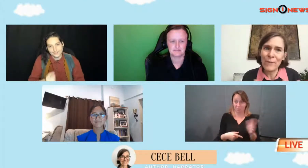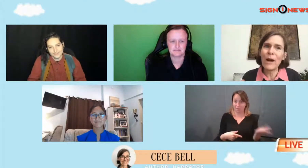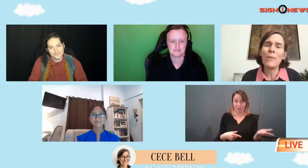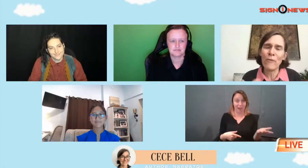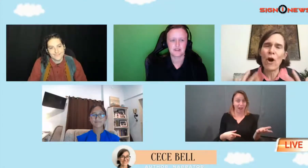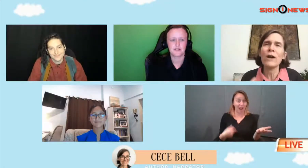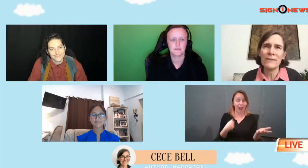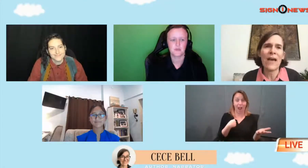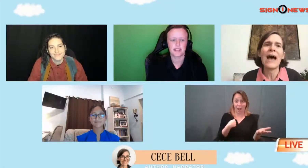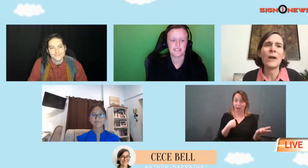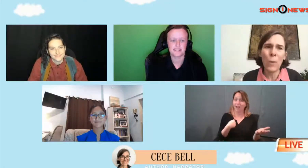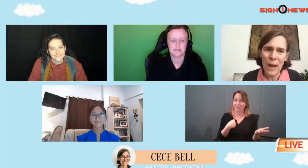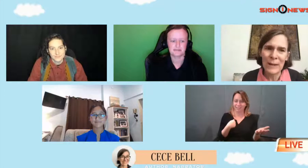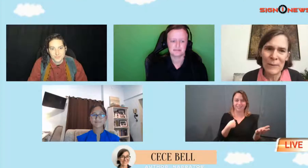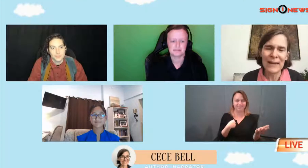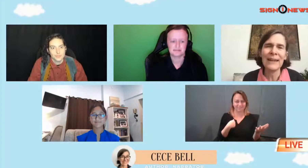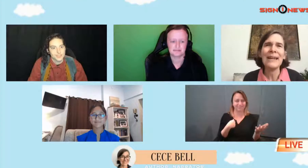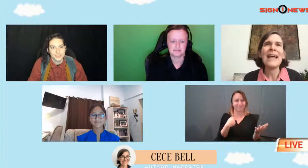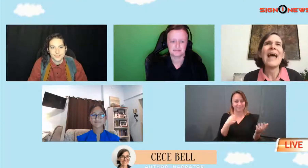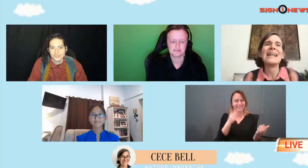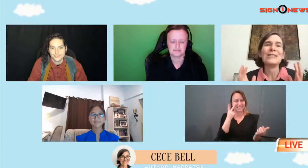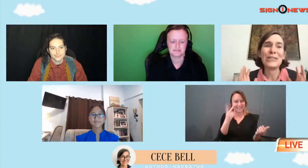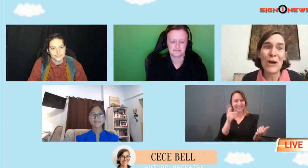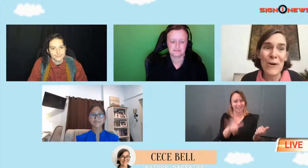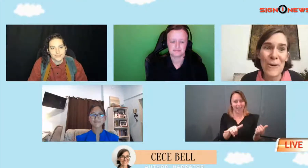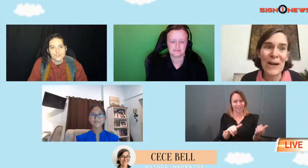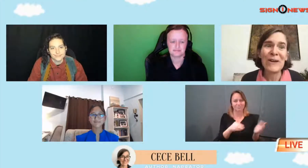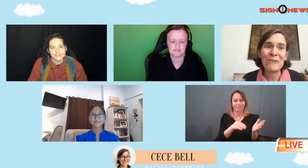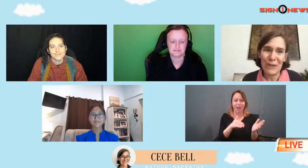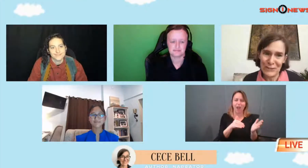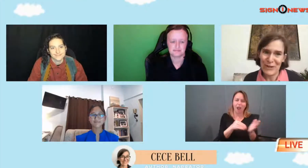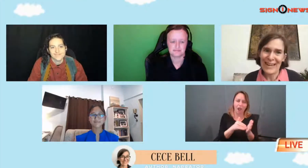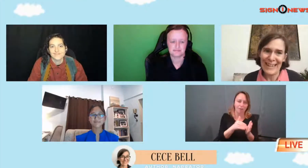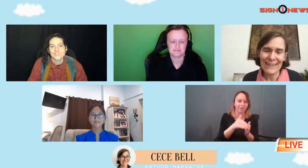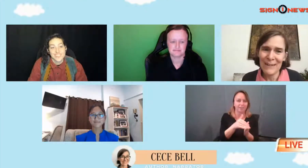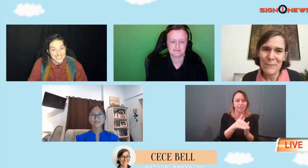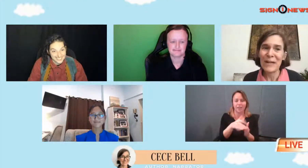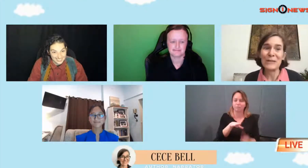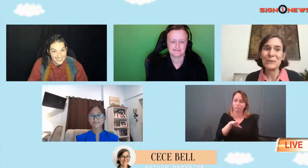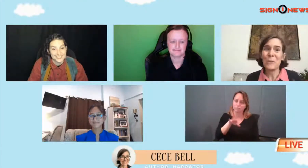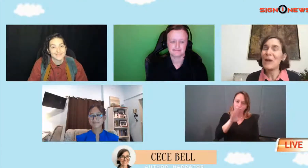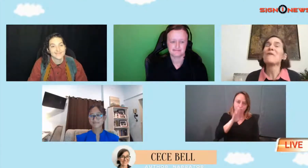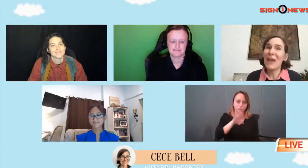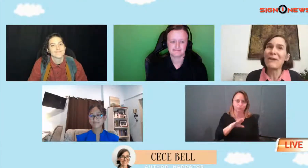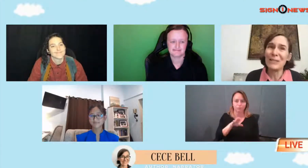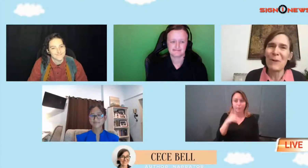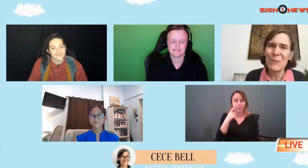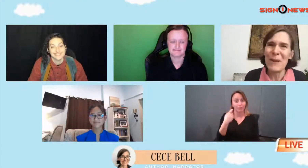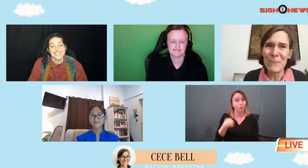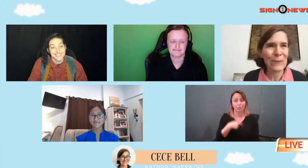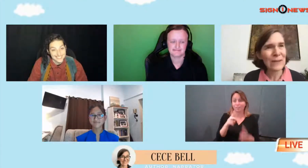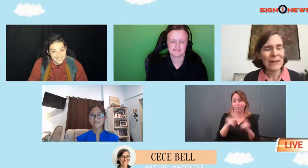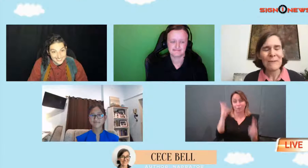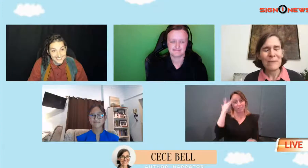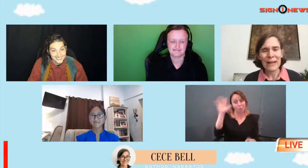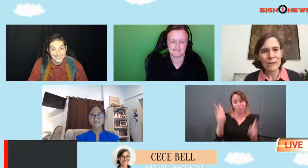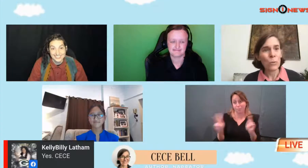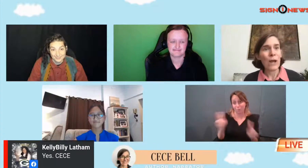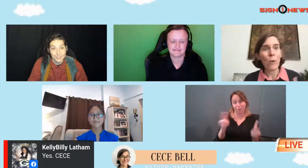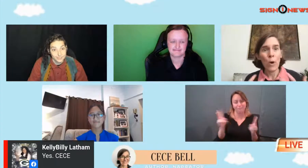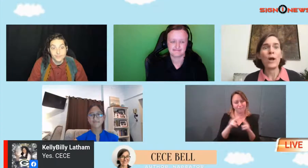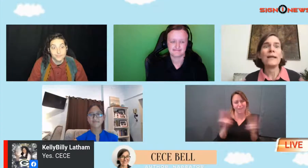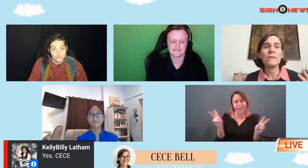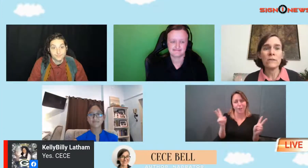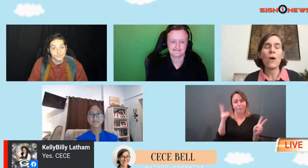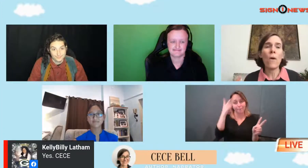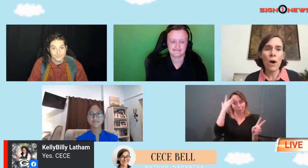come across that quite a bit, and it's so frustrating. because we are very smart people, because